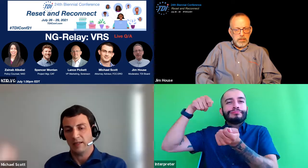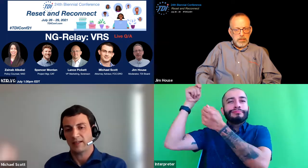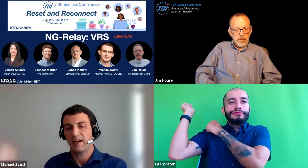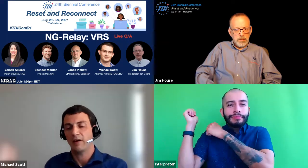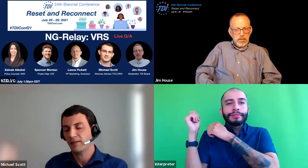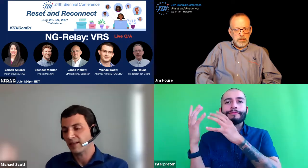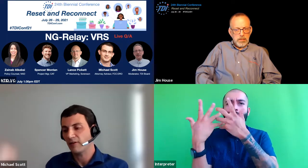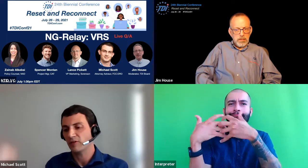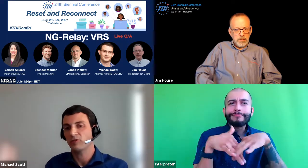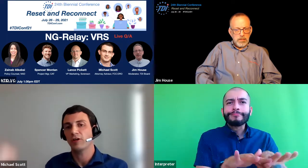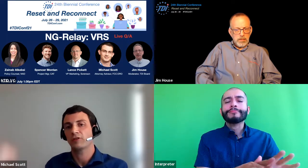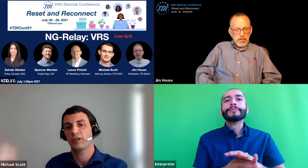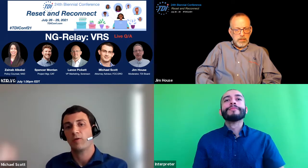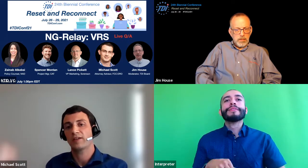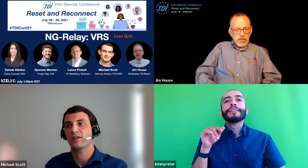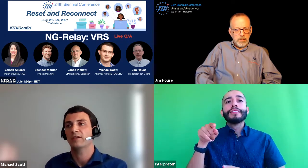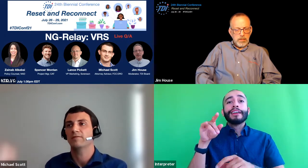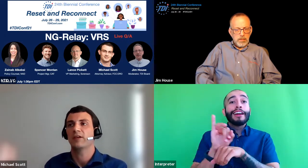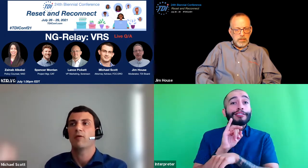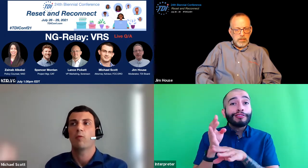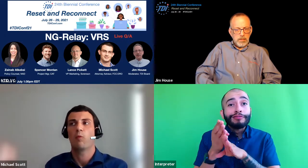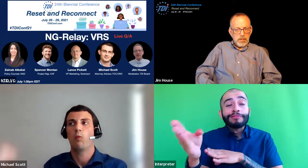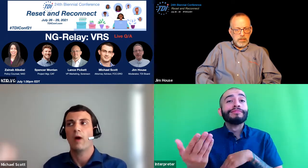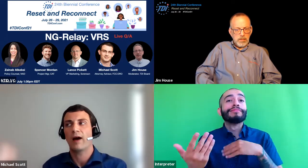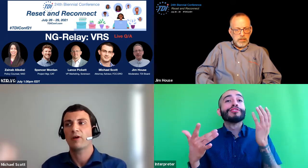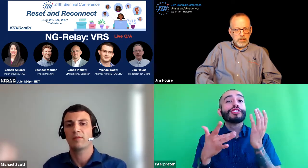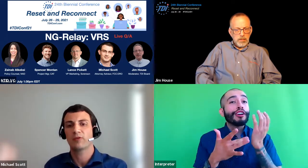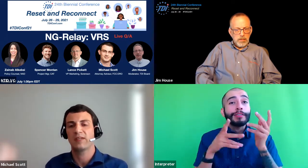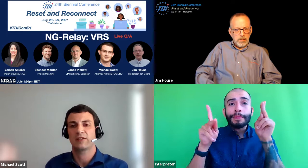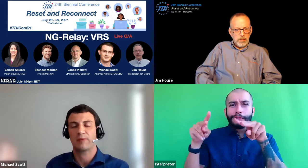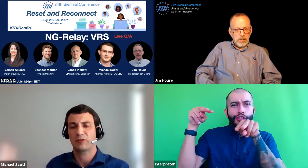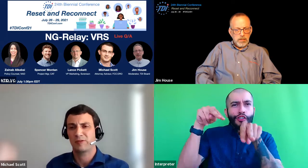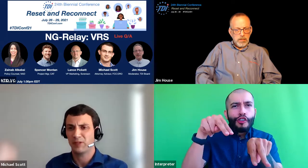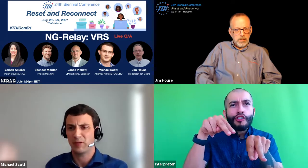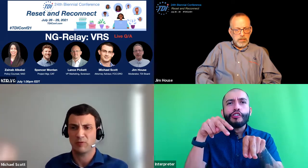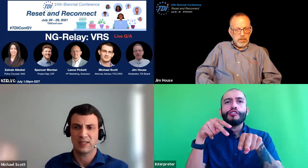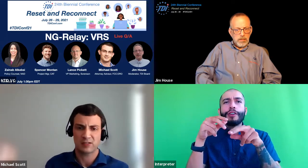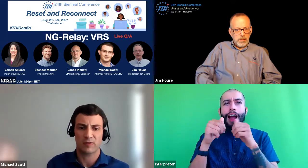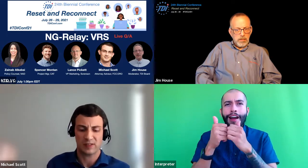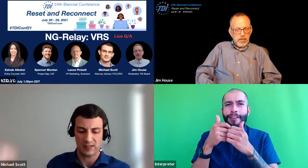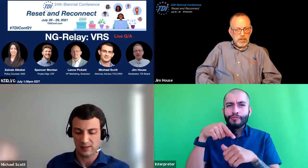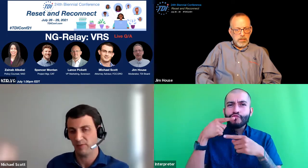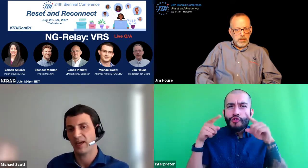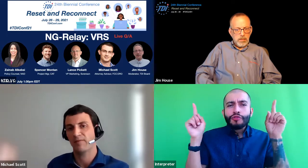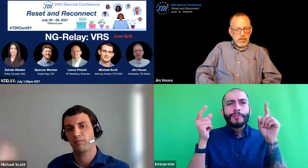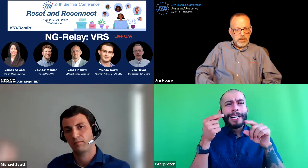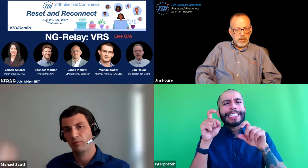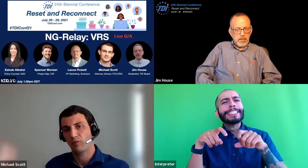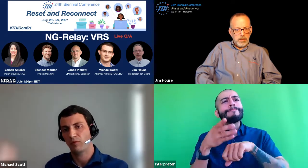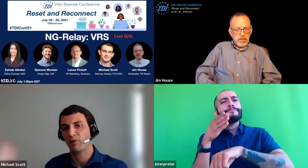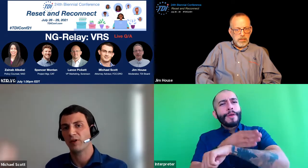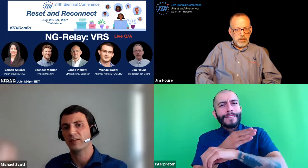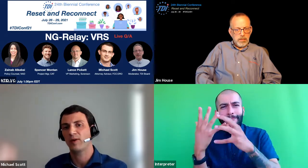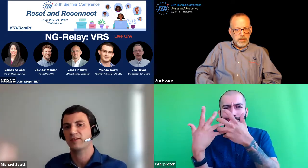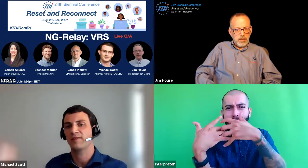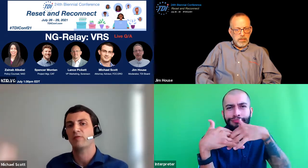industry and technologists look to the question of, how can we improve the interoperability between these services? And then